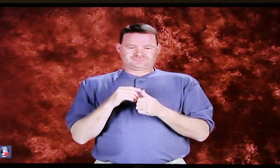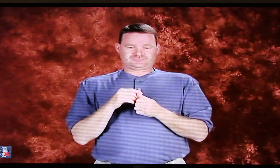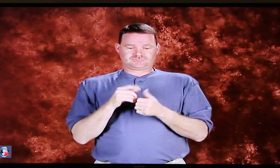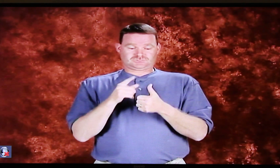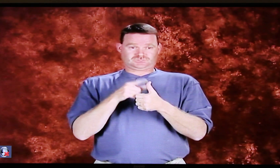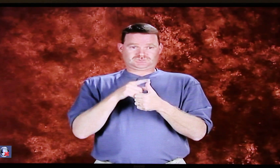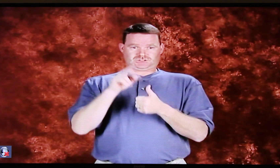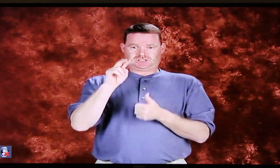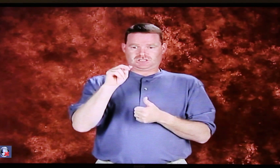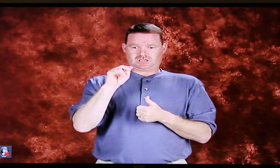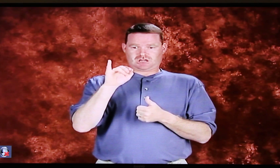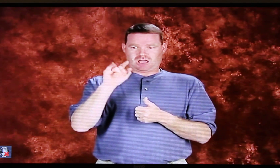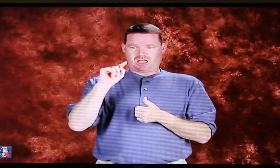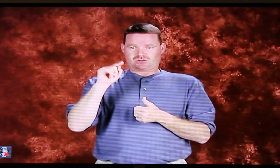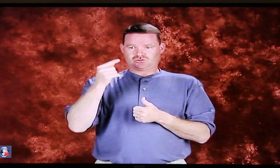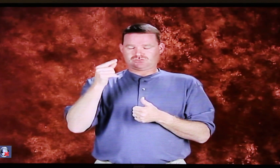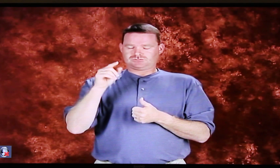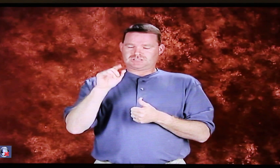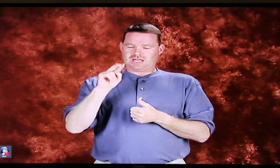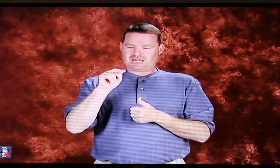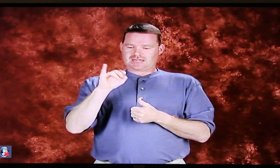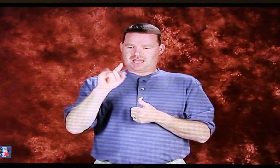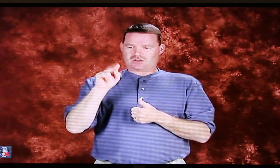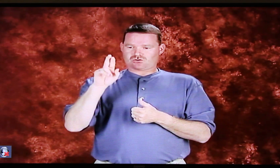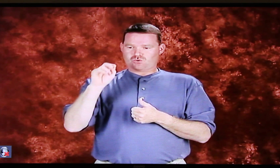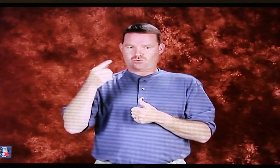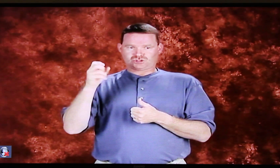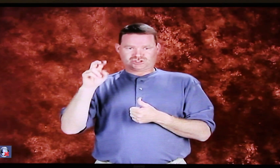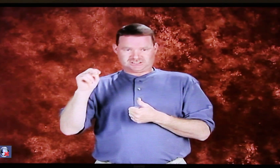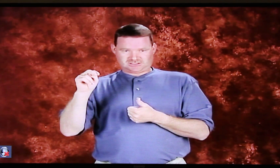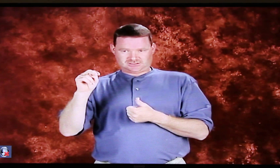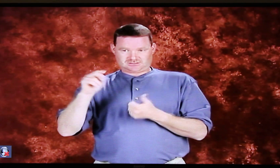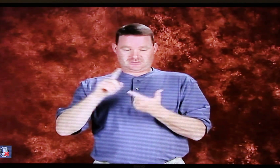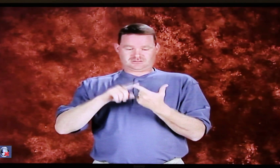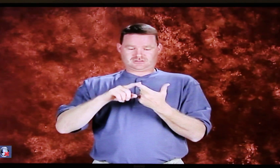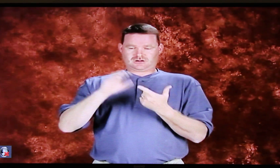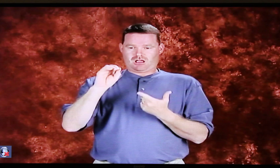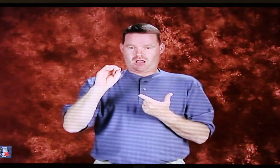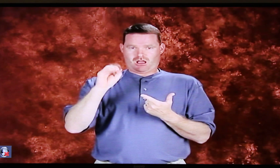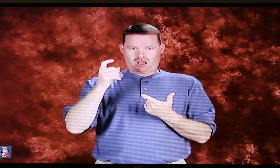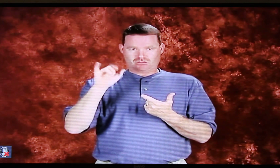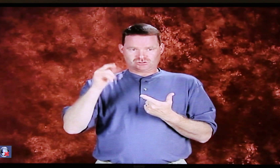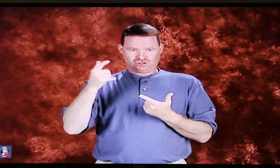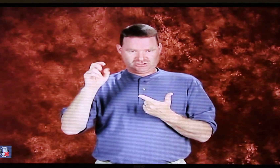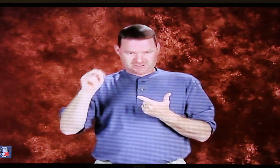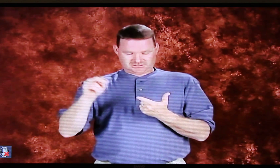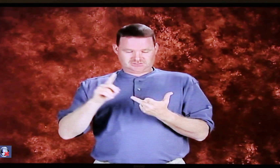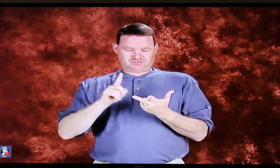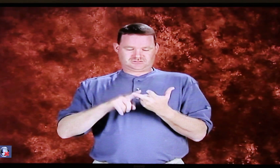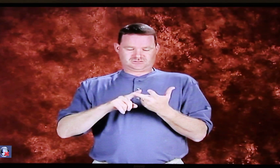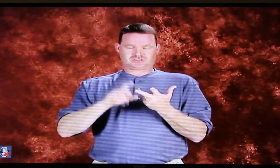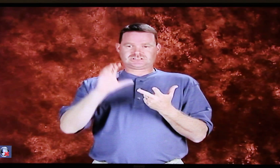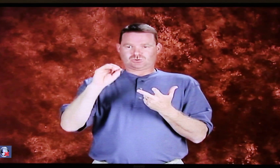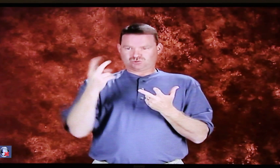So the air that we breathe, the air in the atmosphere is composed of nitrogen,